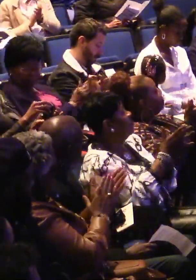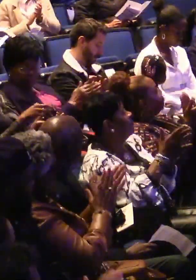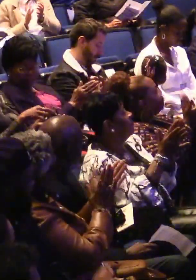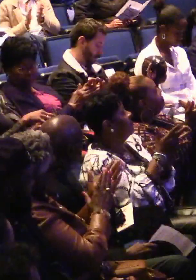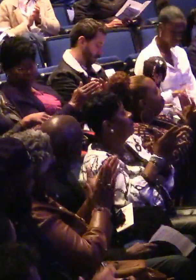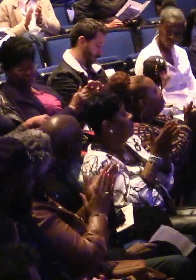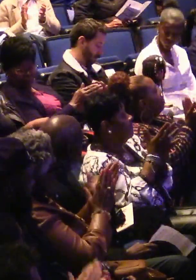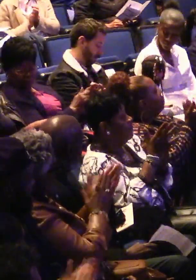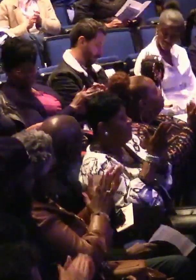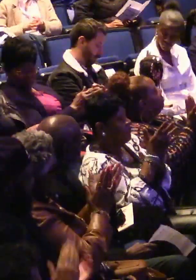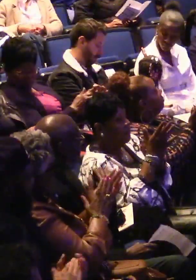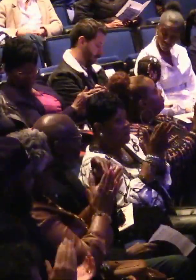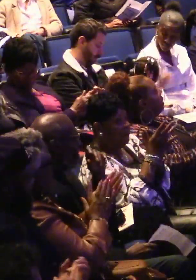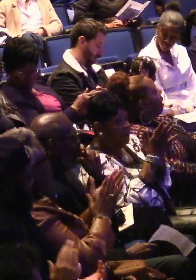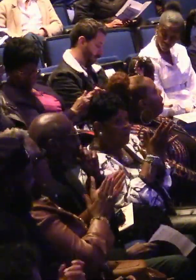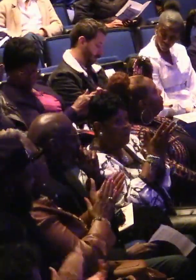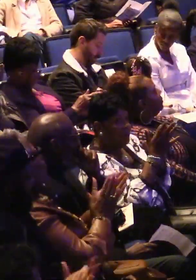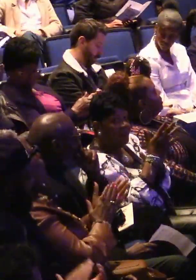work.